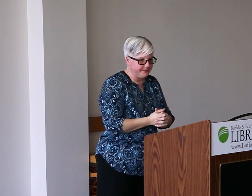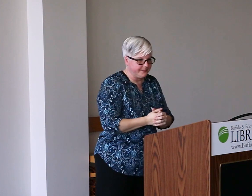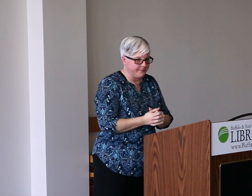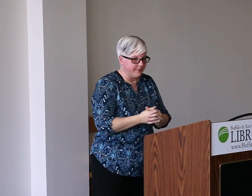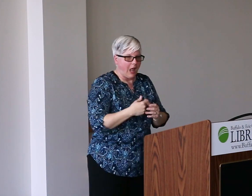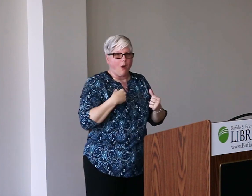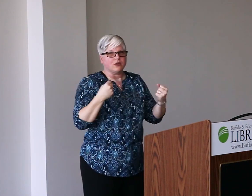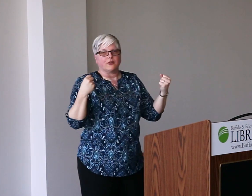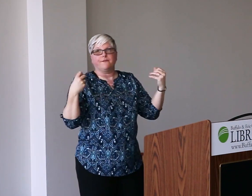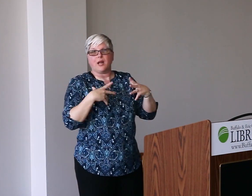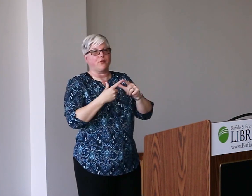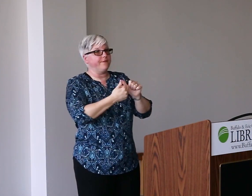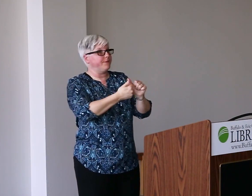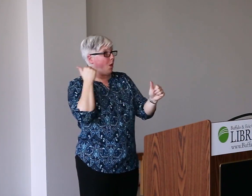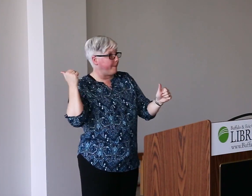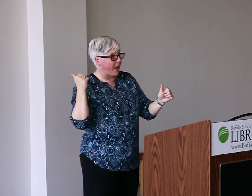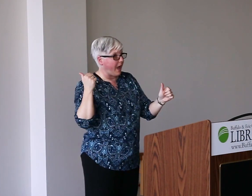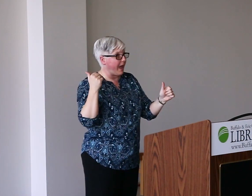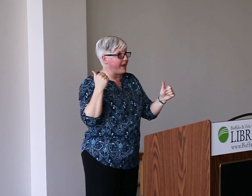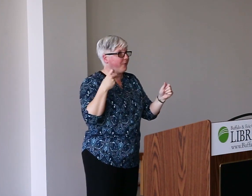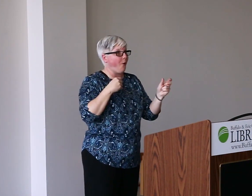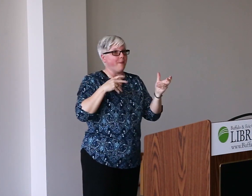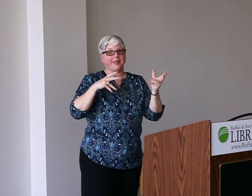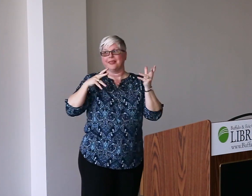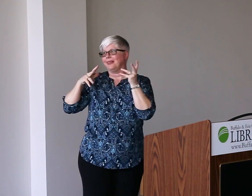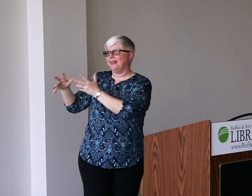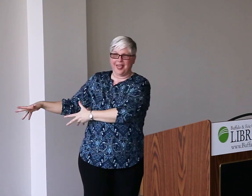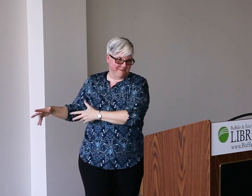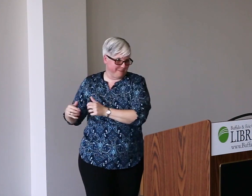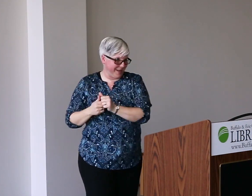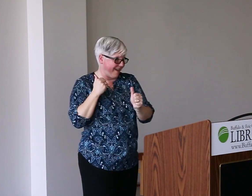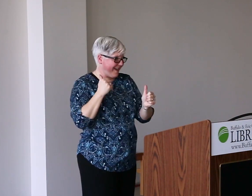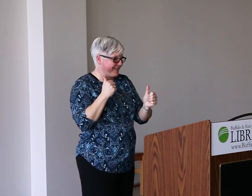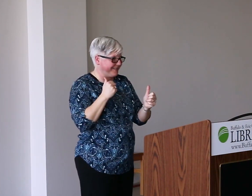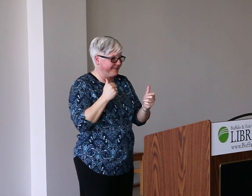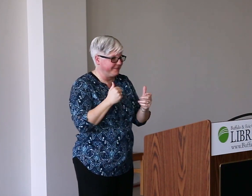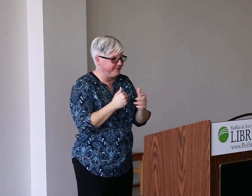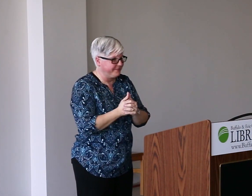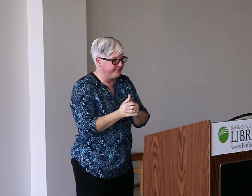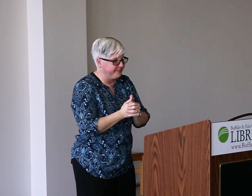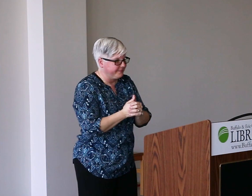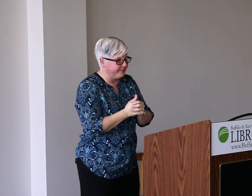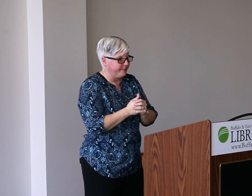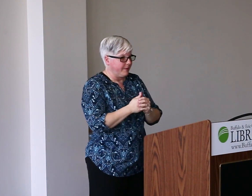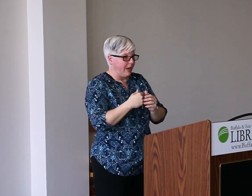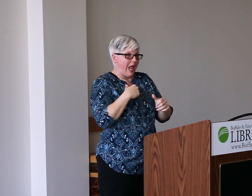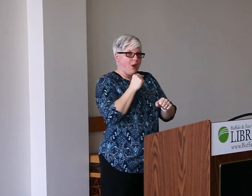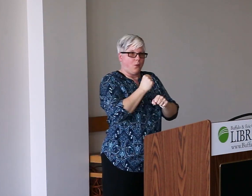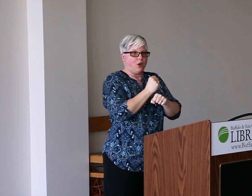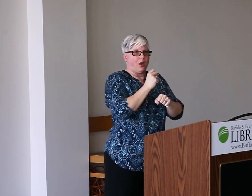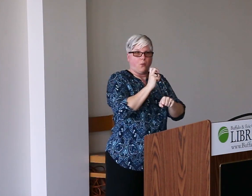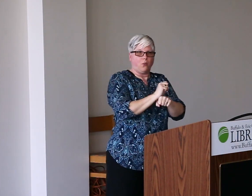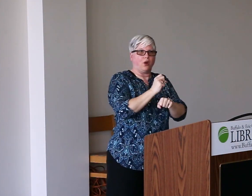of happiness. And I was afraid to fall behind or be left behind.